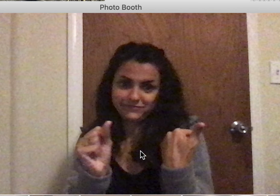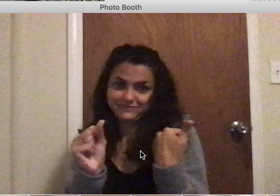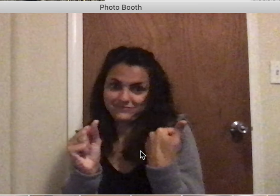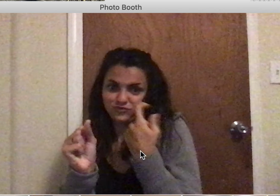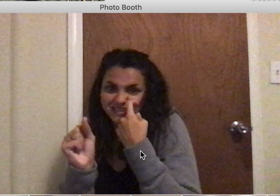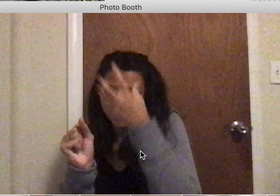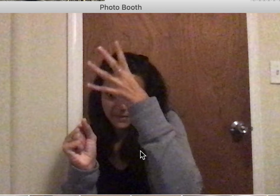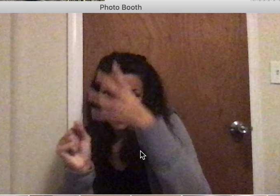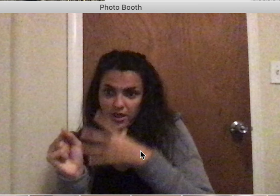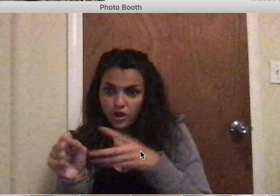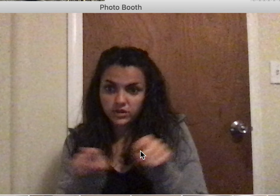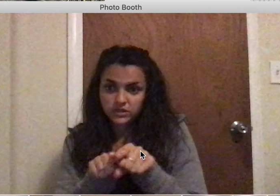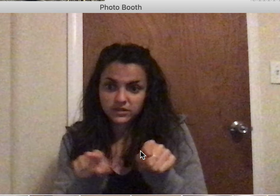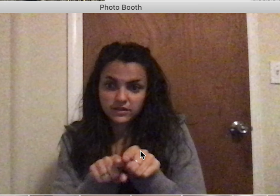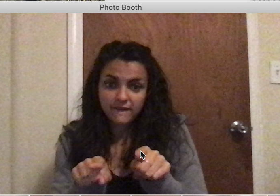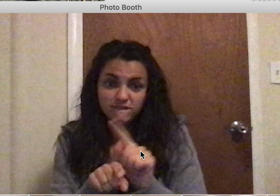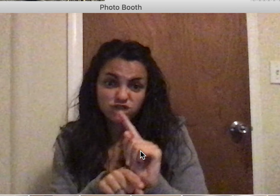1916.